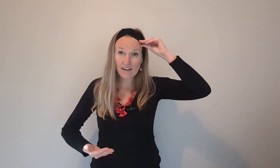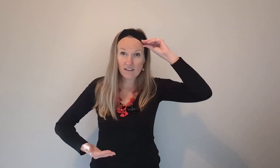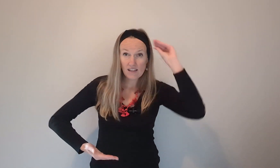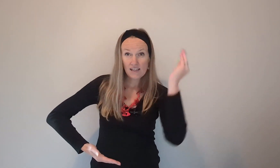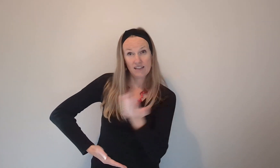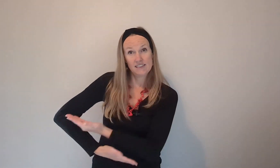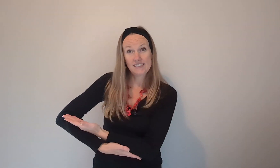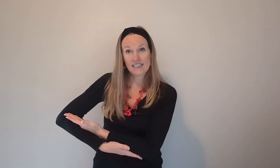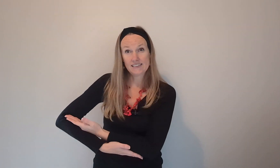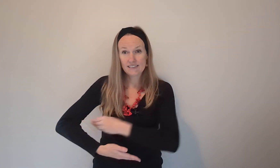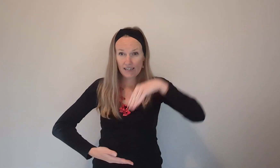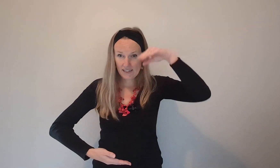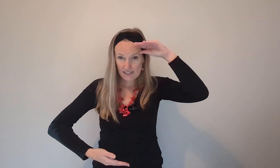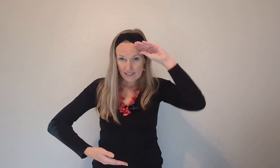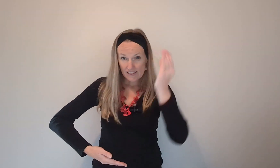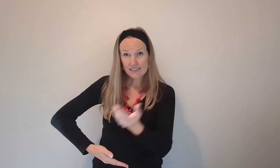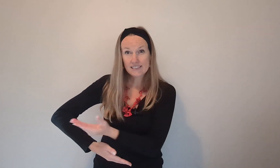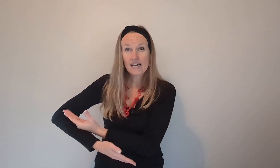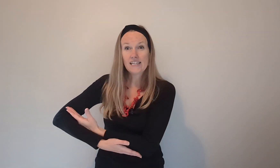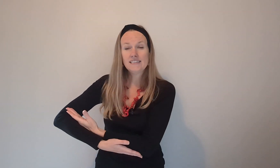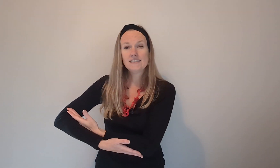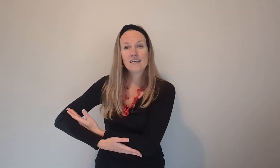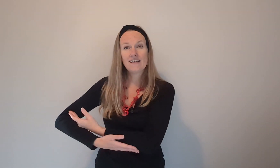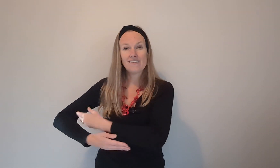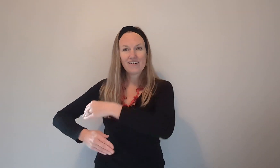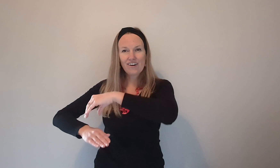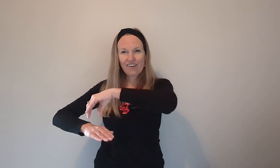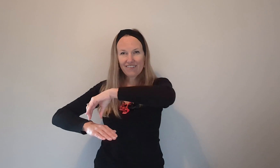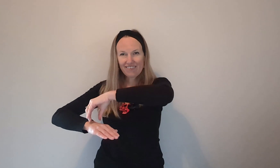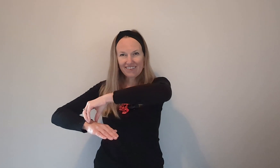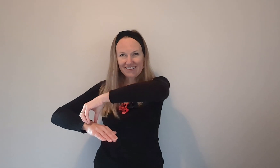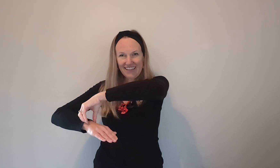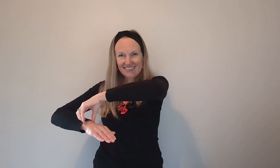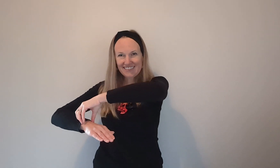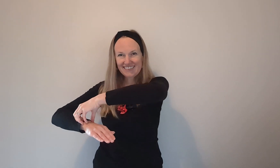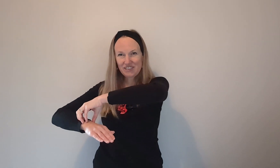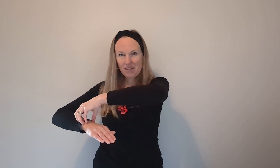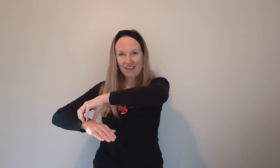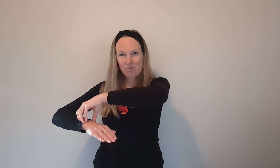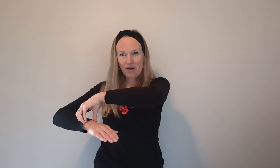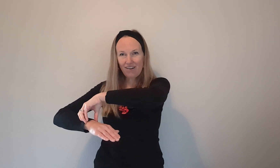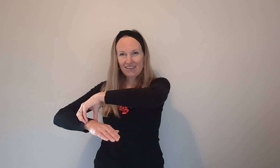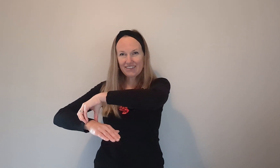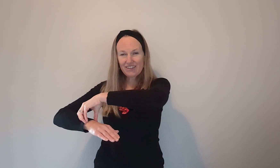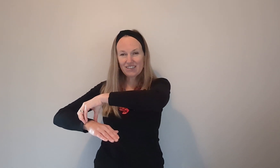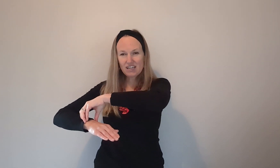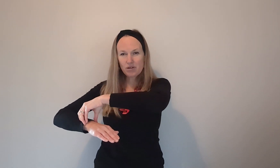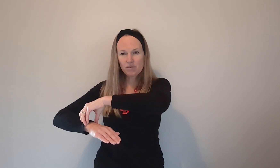male, sons, okay? The sons, and then of earth, we learned that yesterday too, making a ball on your non-dominant